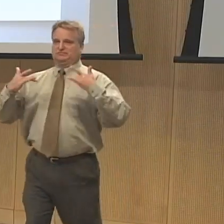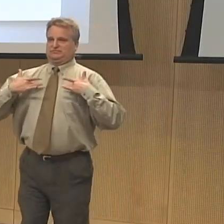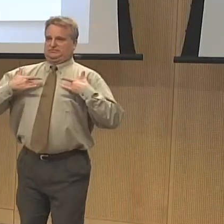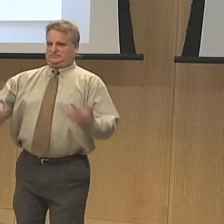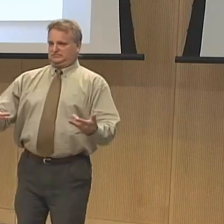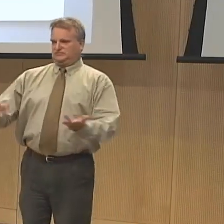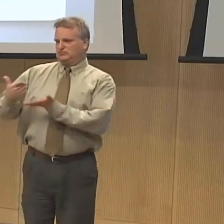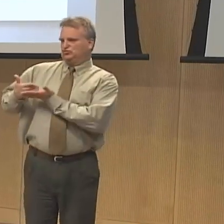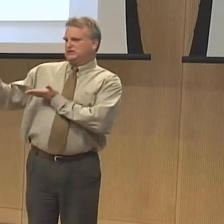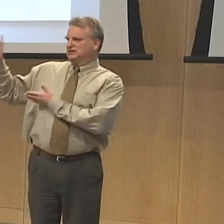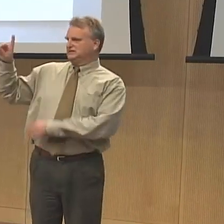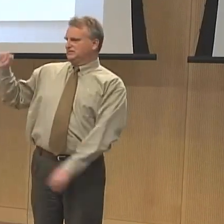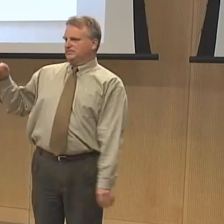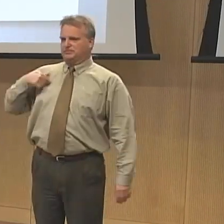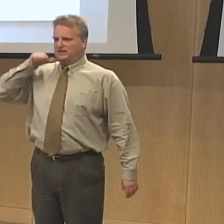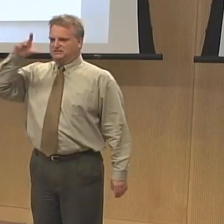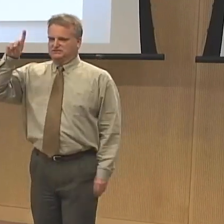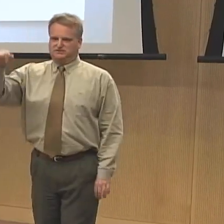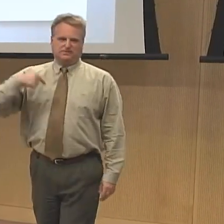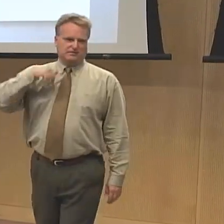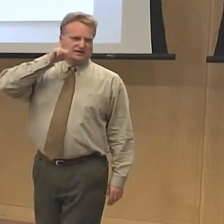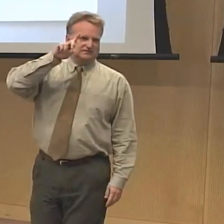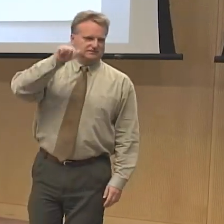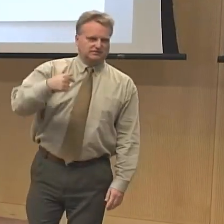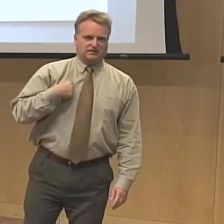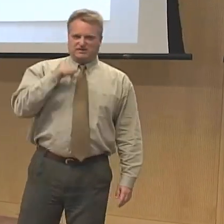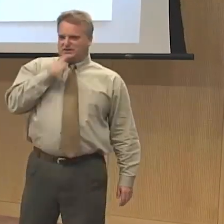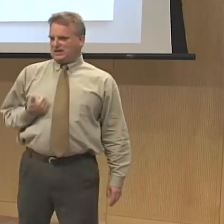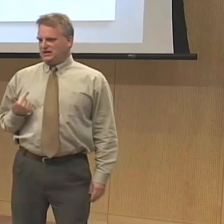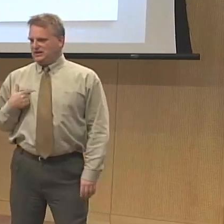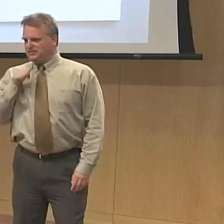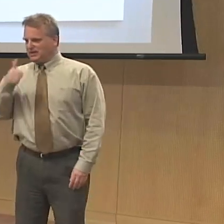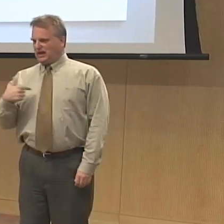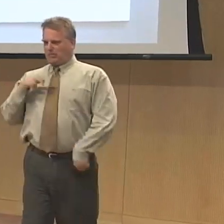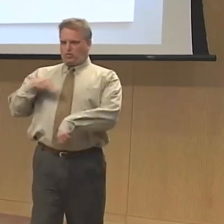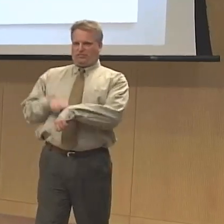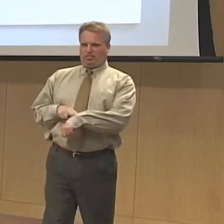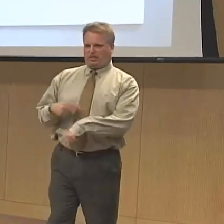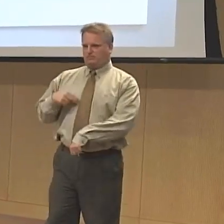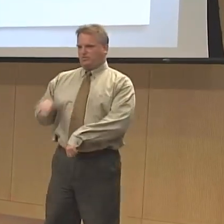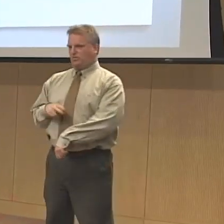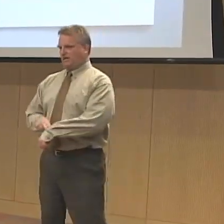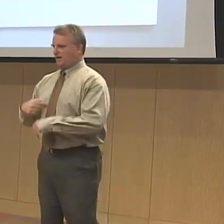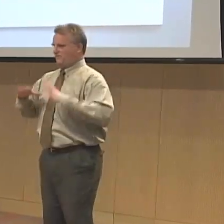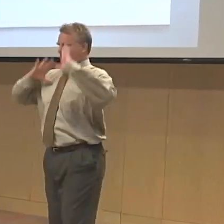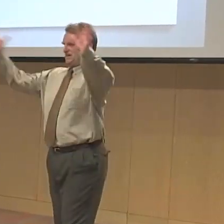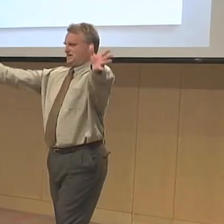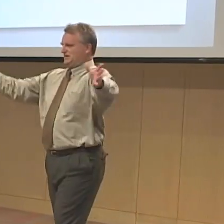Deaf people typically reject the label of being called disabled. I'm not disabled. I'm normal. I'm just fine.